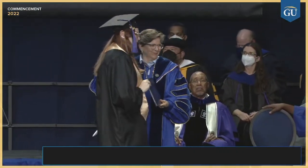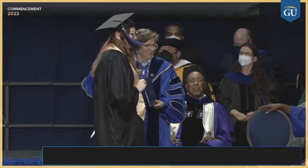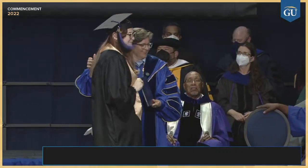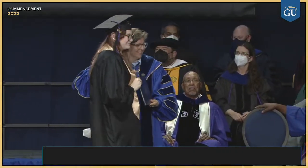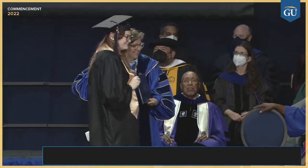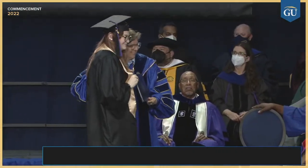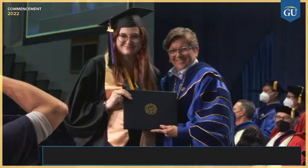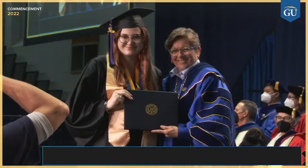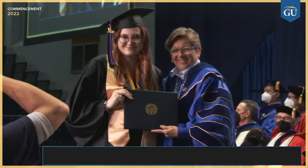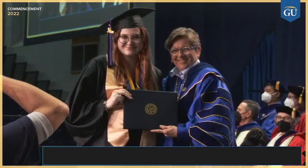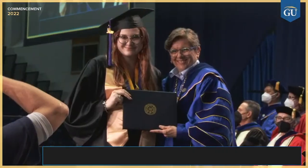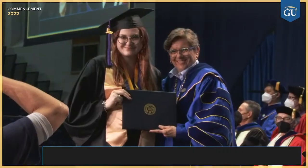Marley Brambilia,